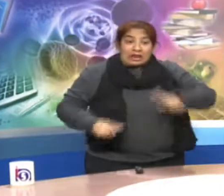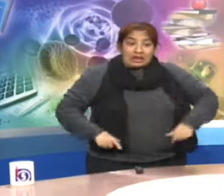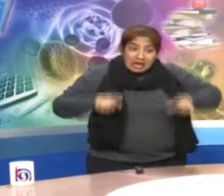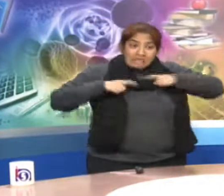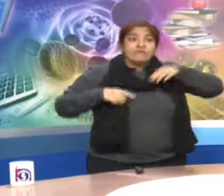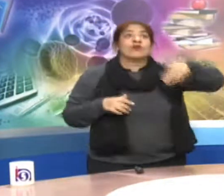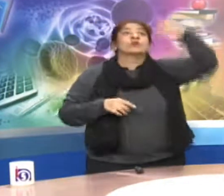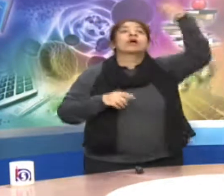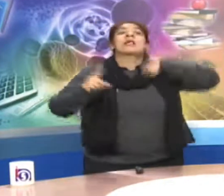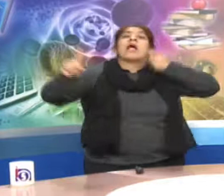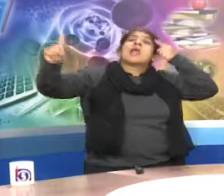they want to choose.